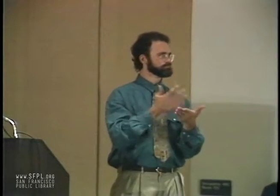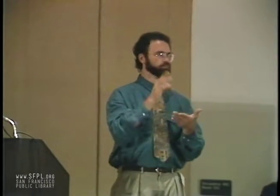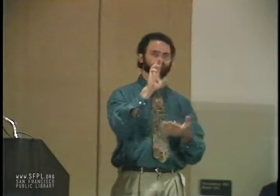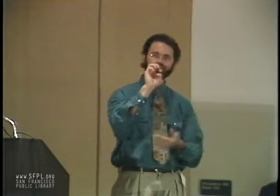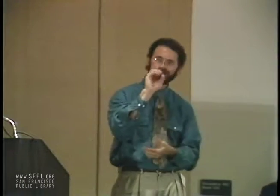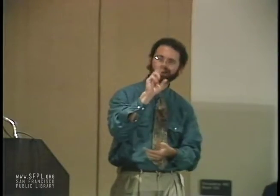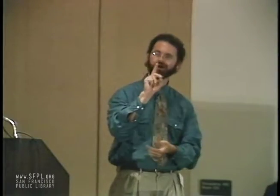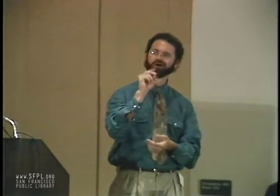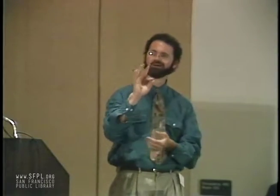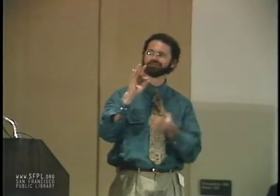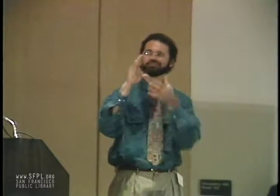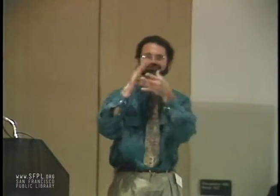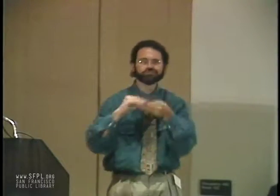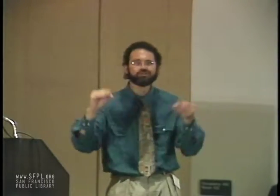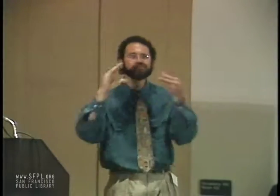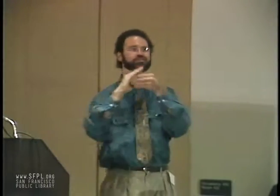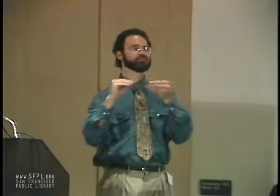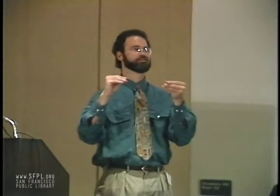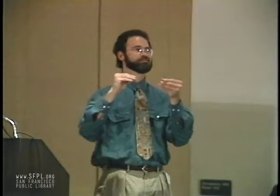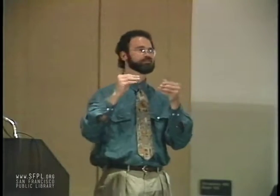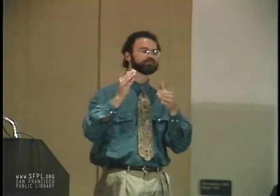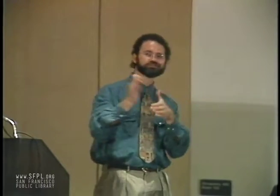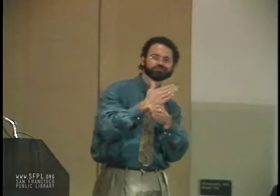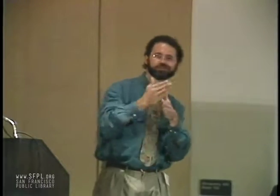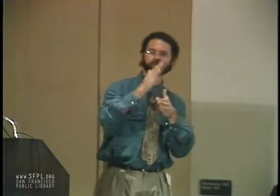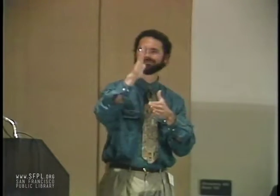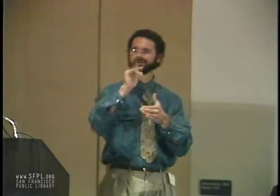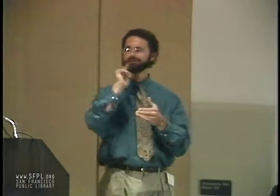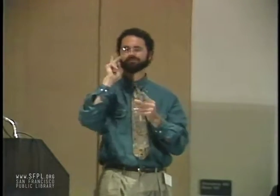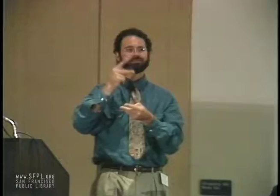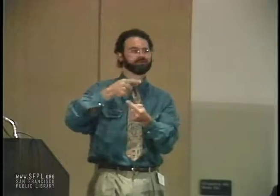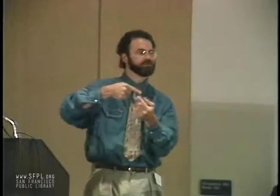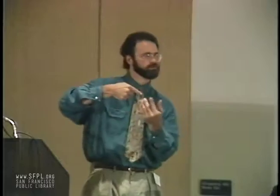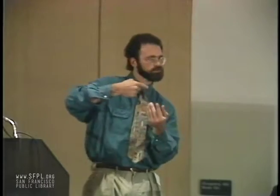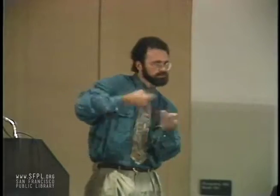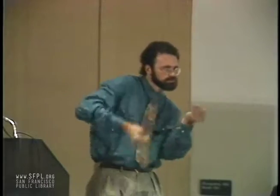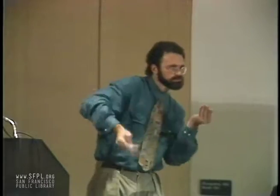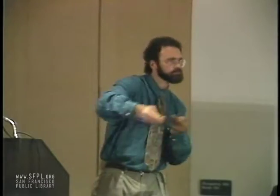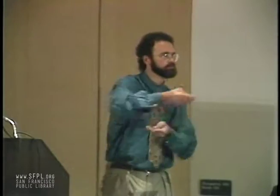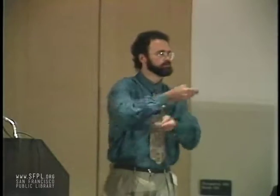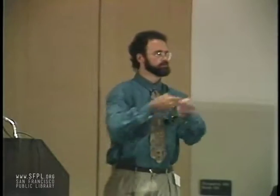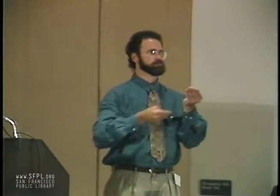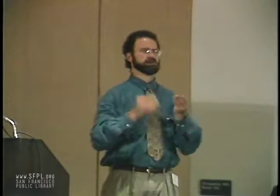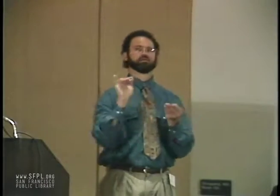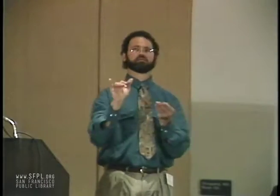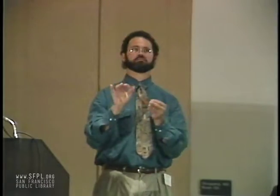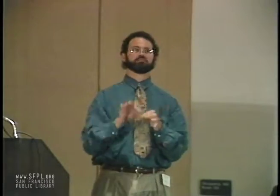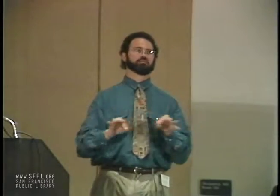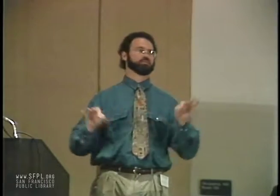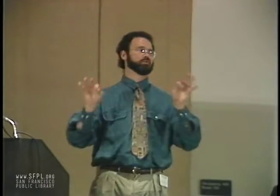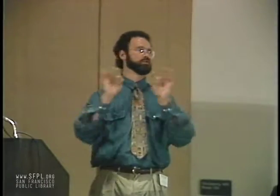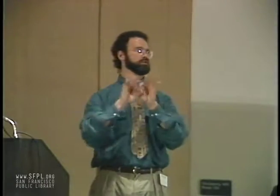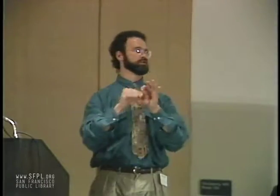and document the folk tales, the sharings among people in the deaf